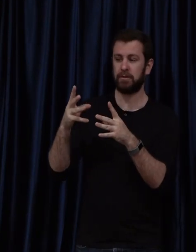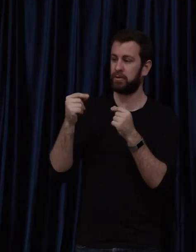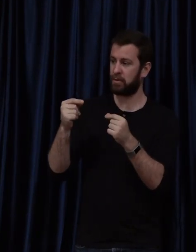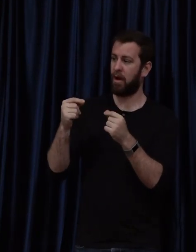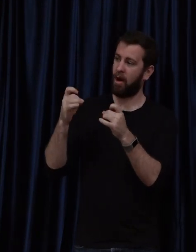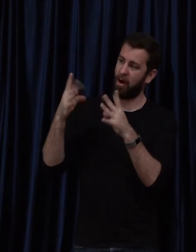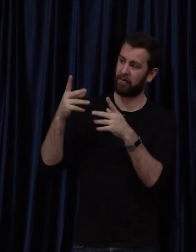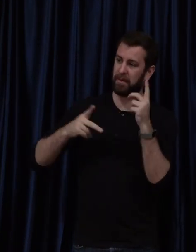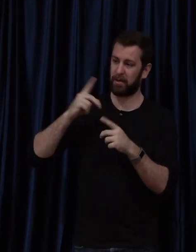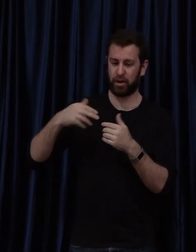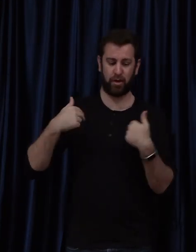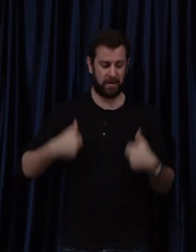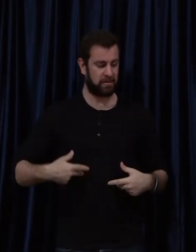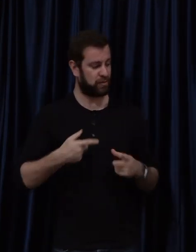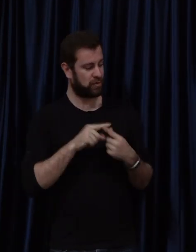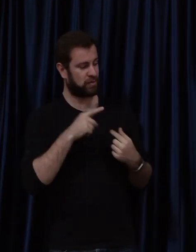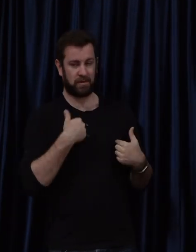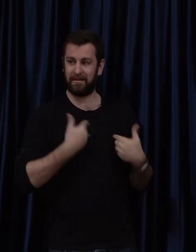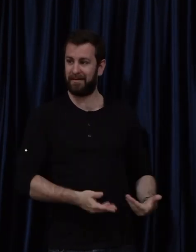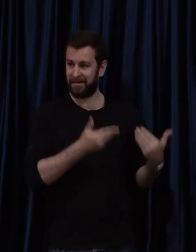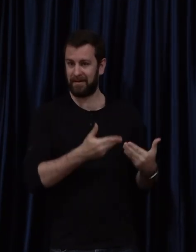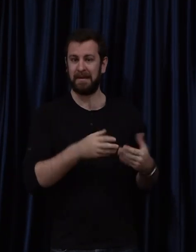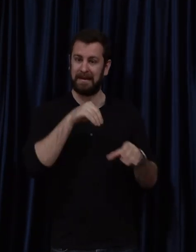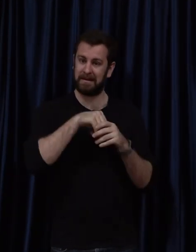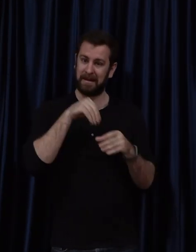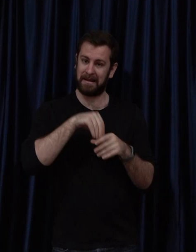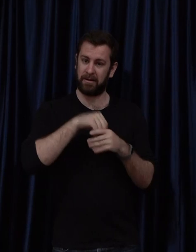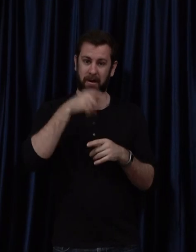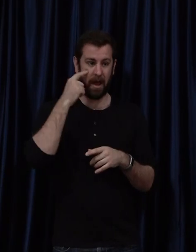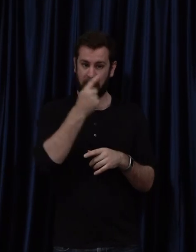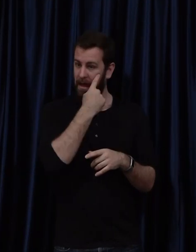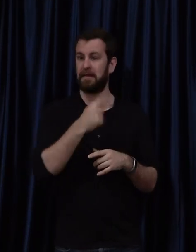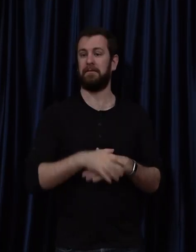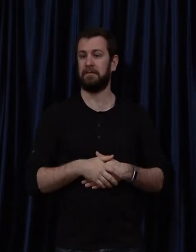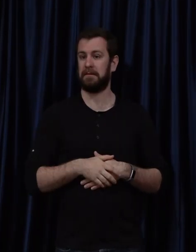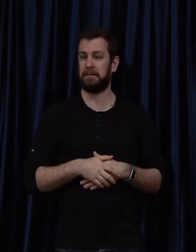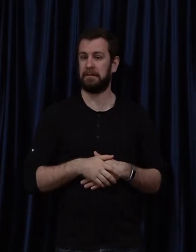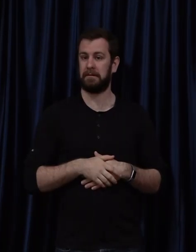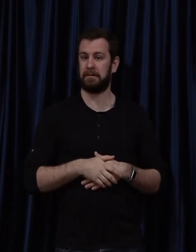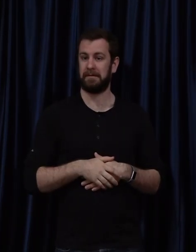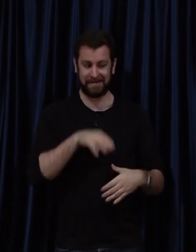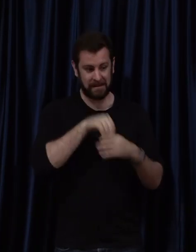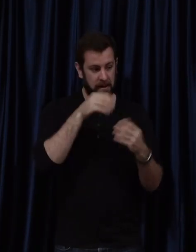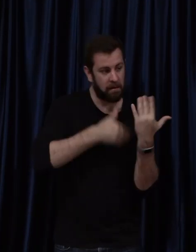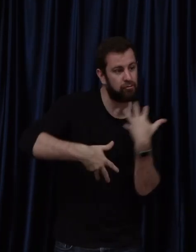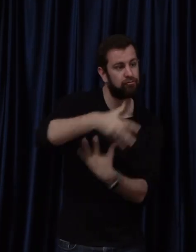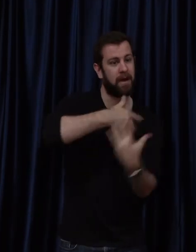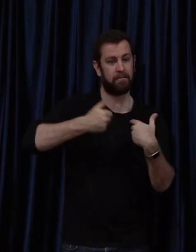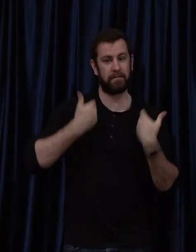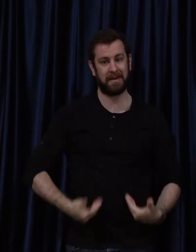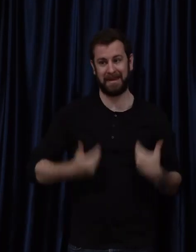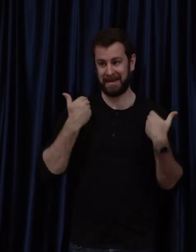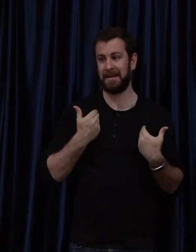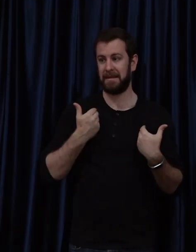him with the deeper eye and the inner eye, and that is the will of Allah. that those around me are